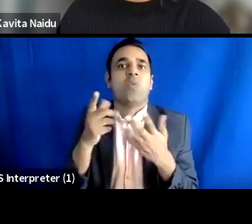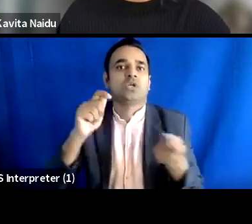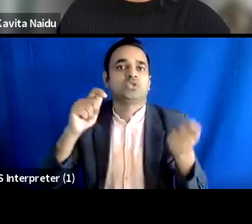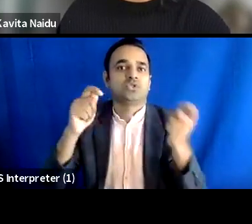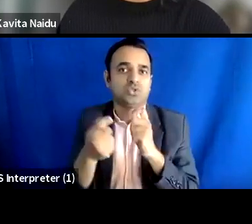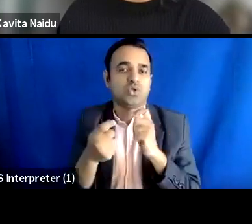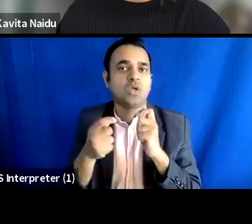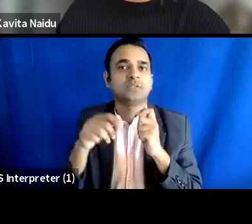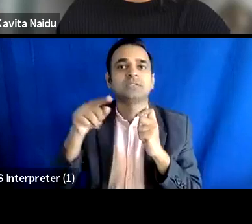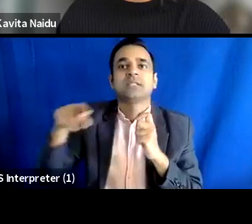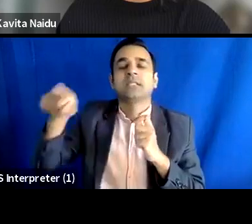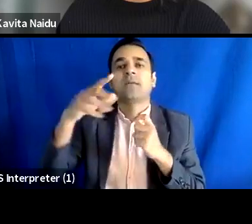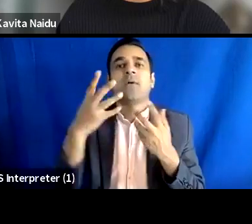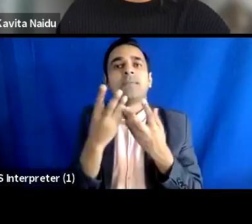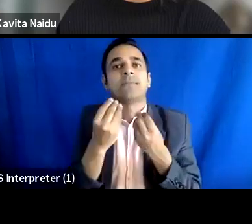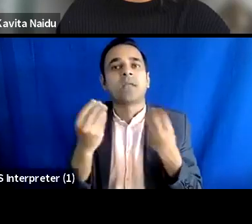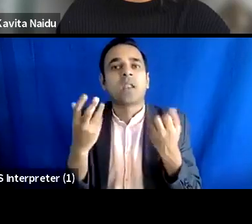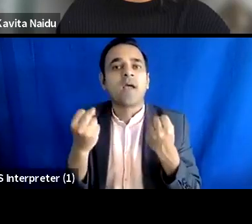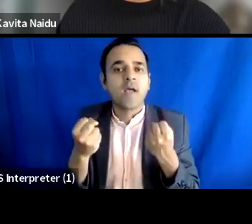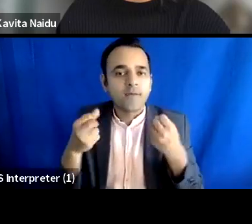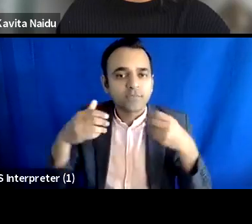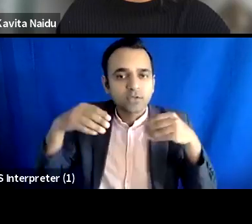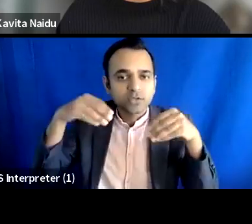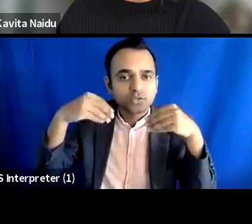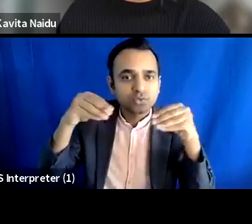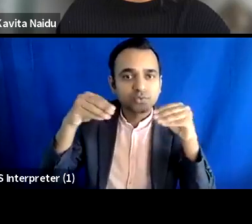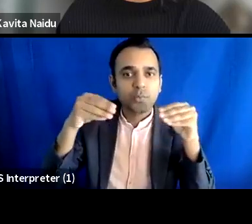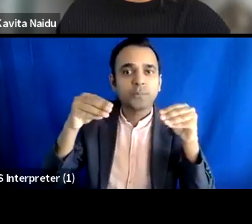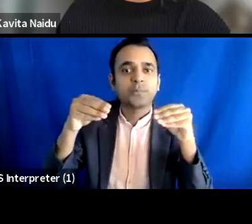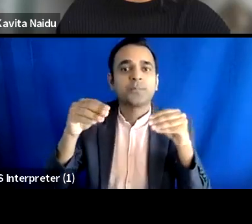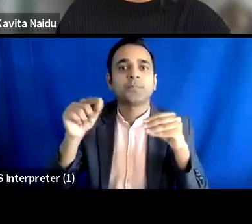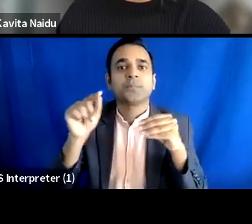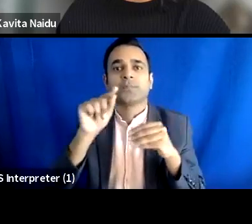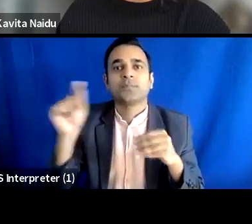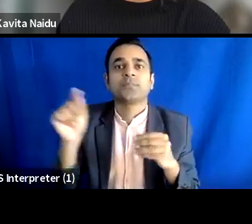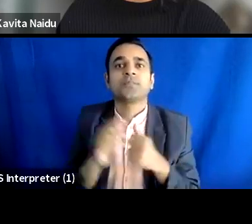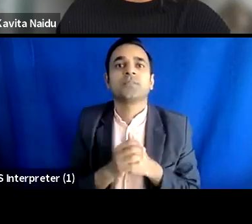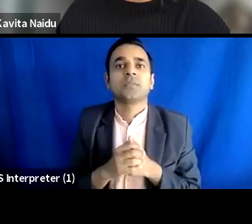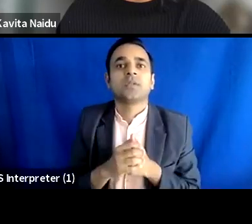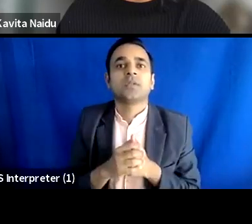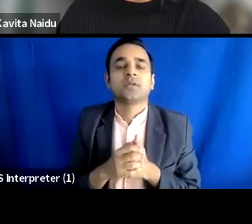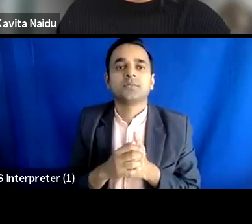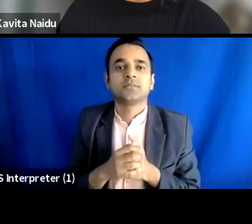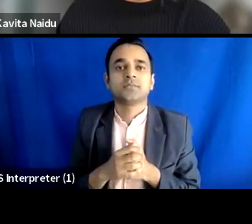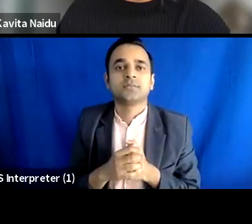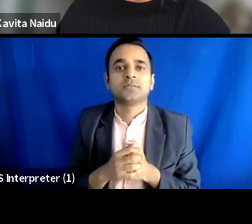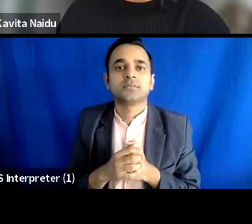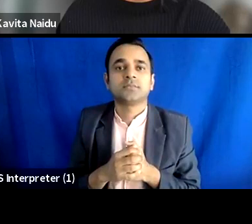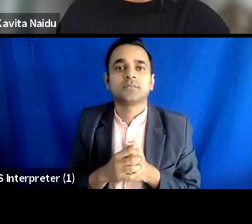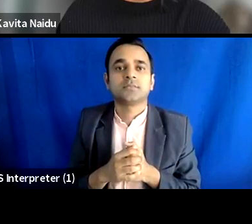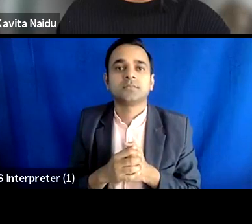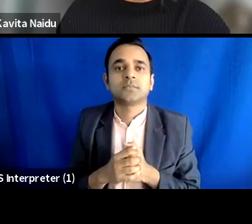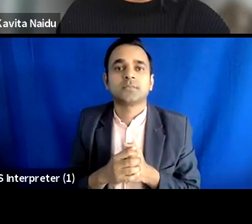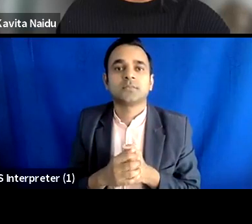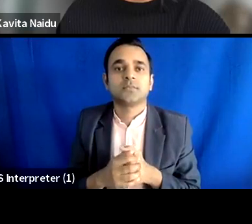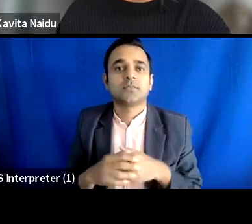essential? How does that work? And then I see how this marginalization